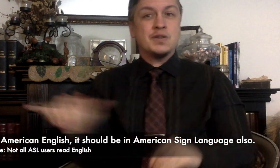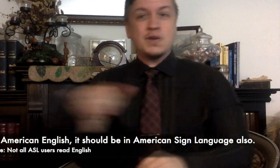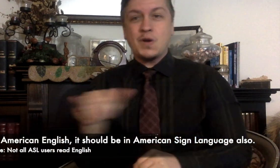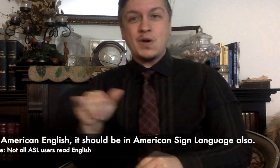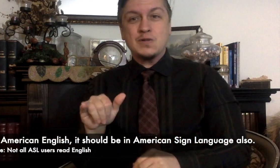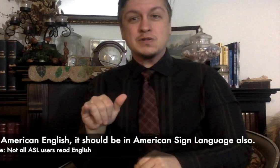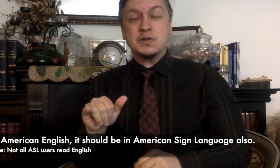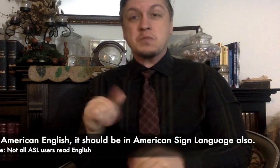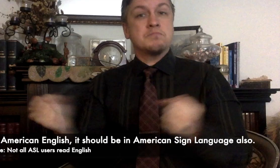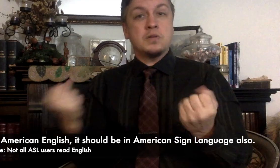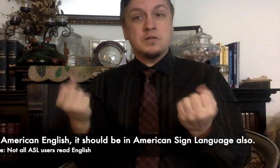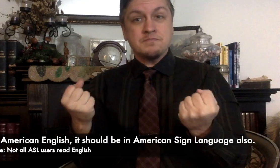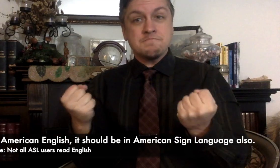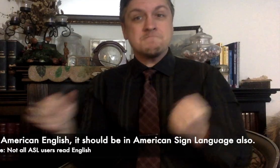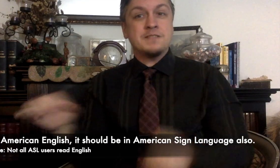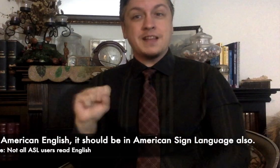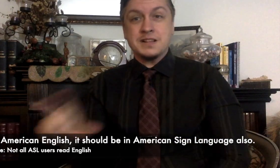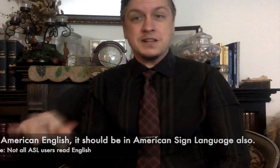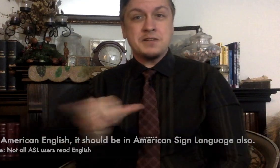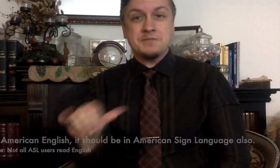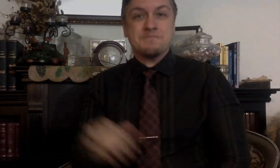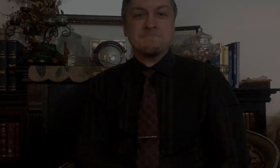it should be also an American Sign Language.